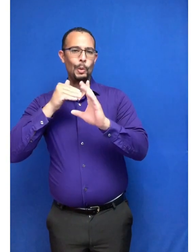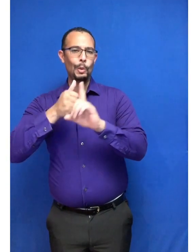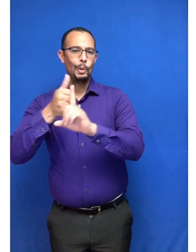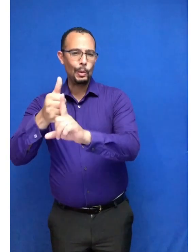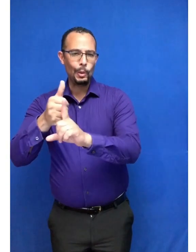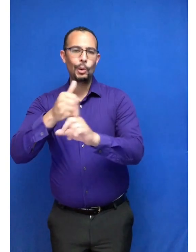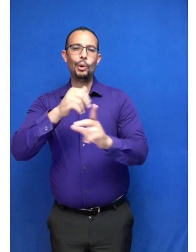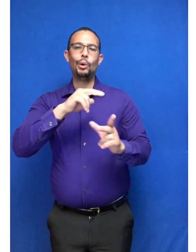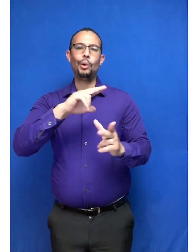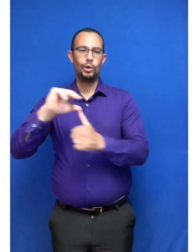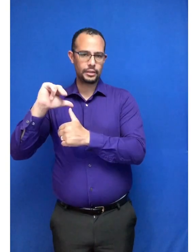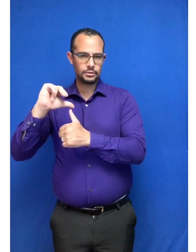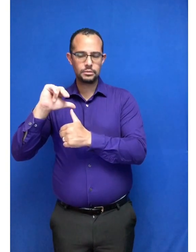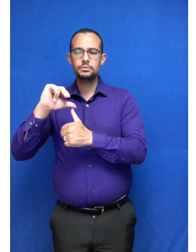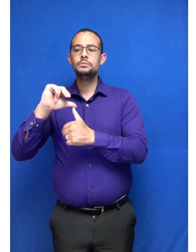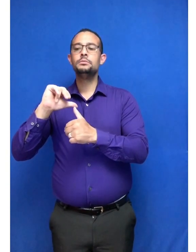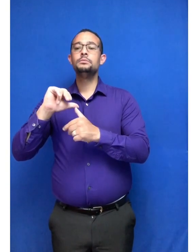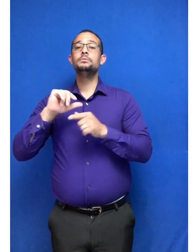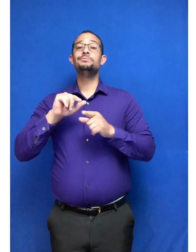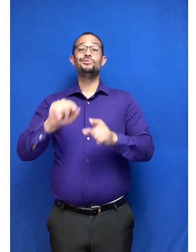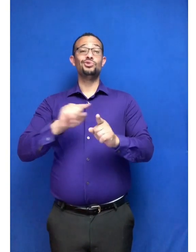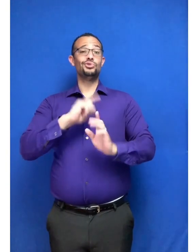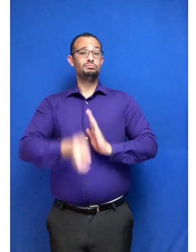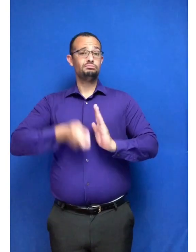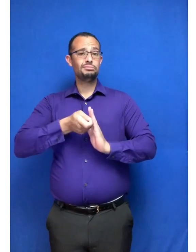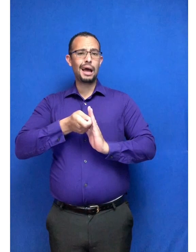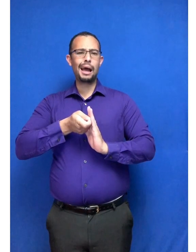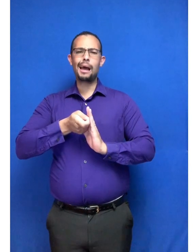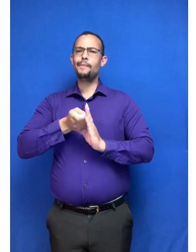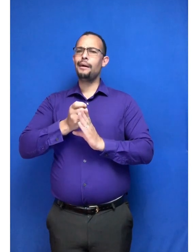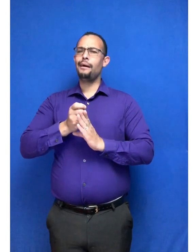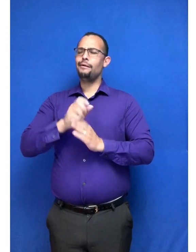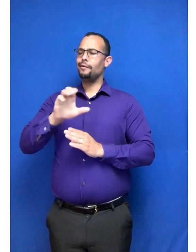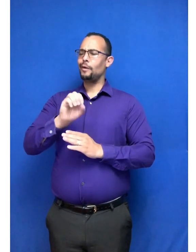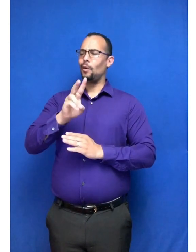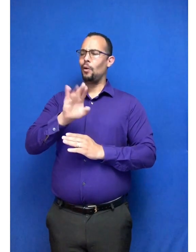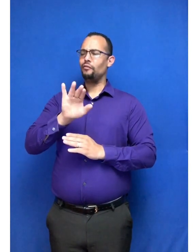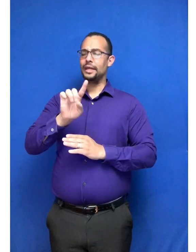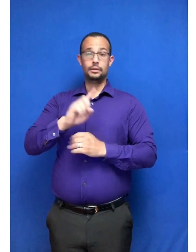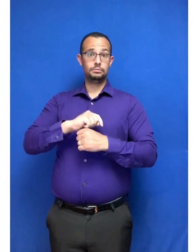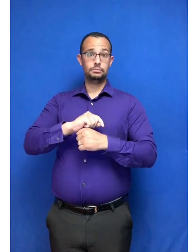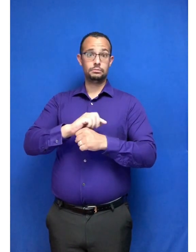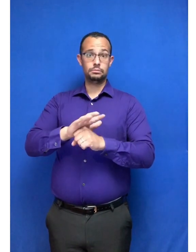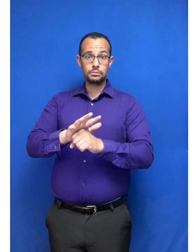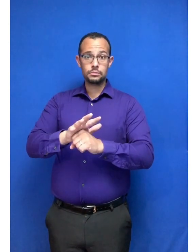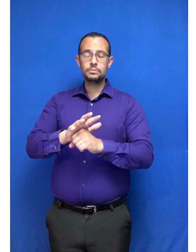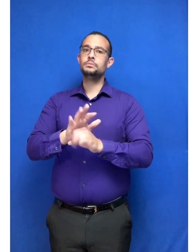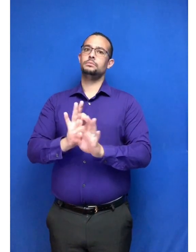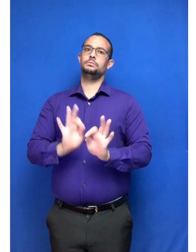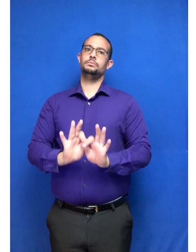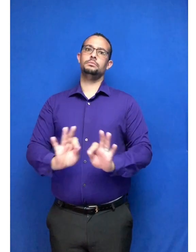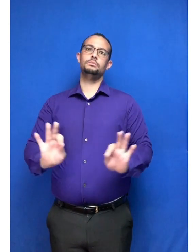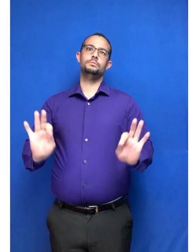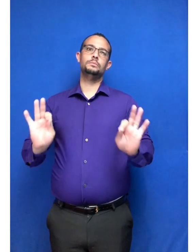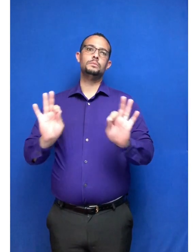In the middle of these COVID-19 times, it will be especially important to make sure that every one